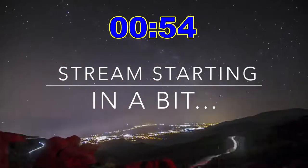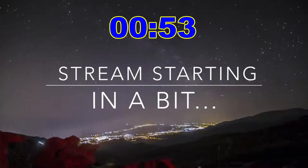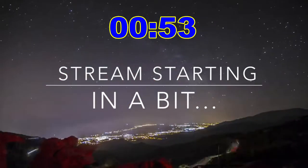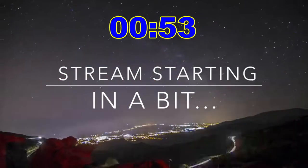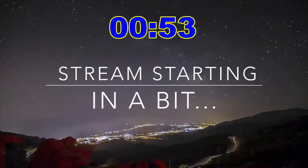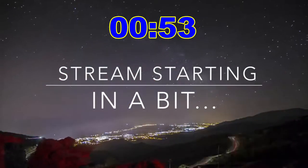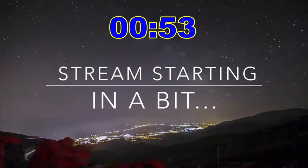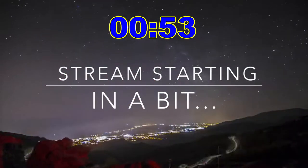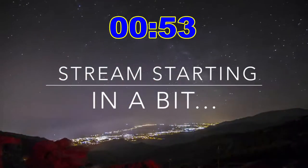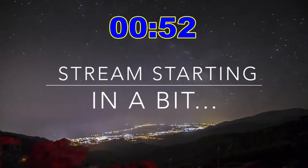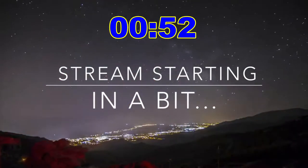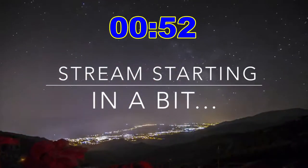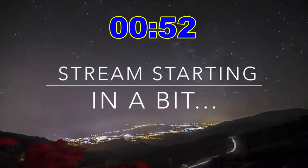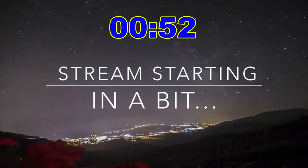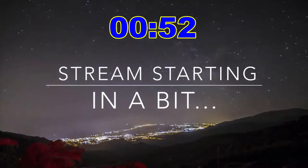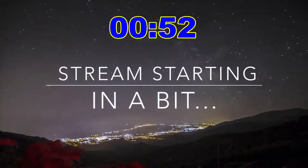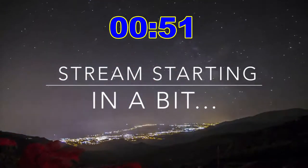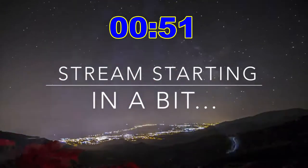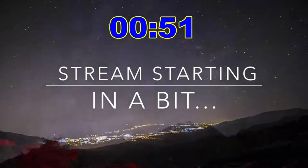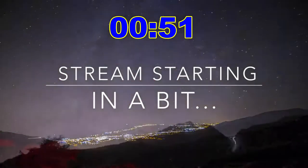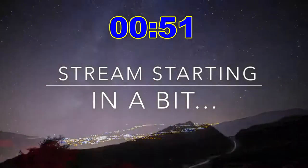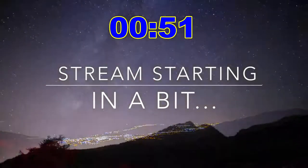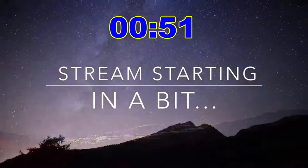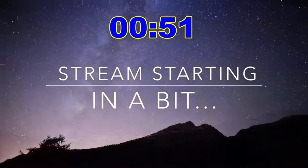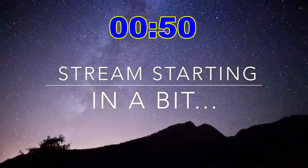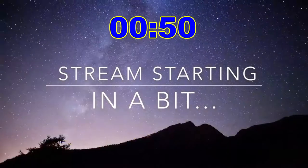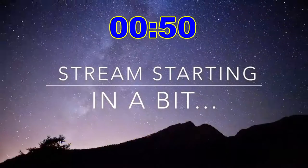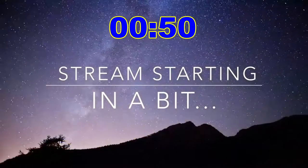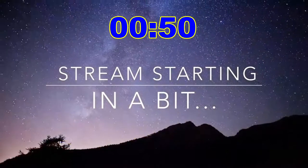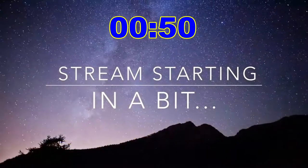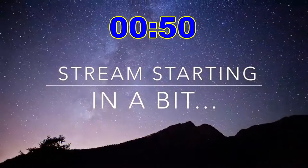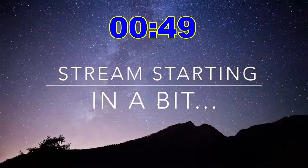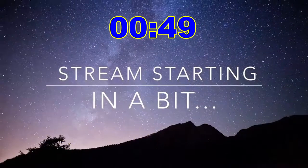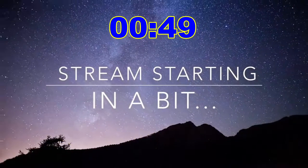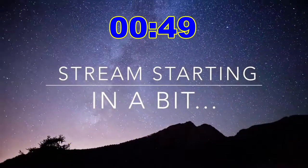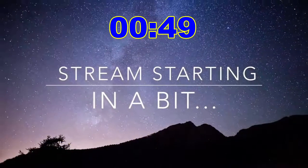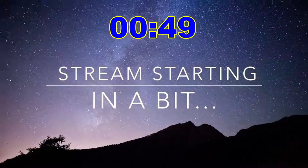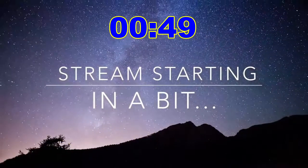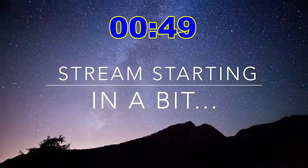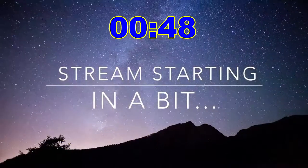down. Feel the warmth of the breeze rushing over me.